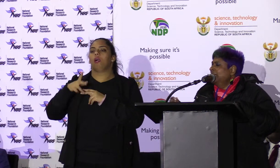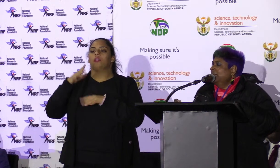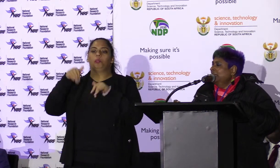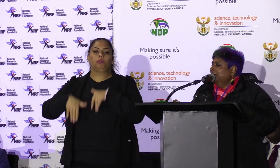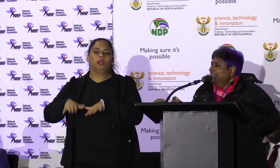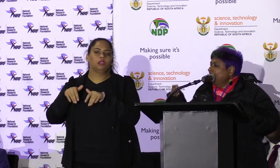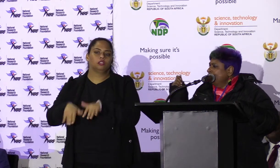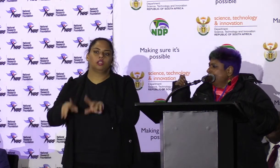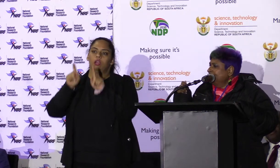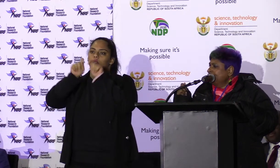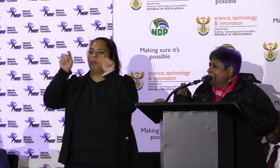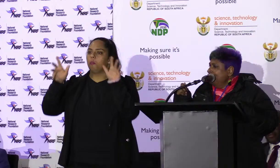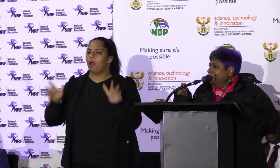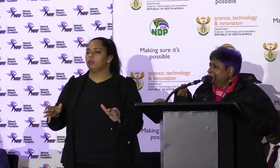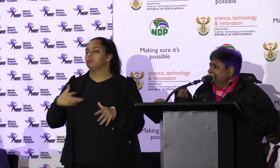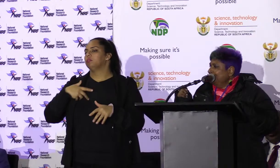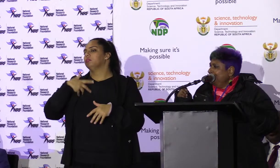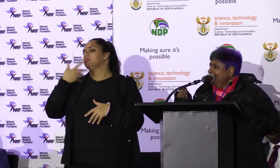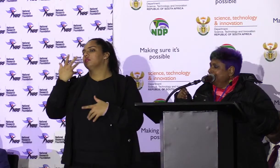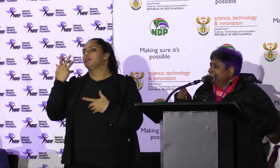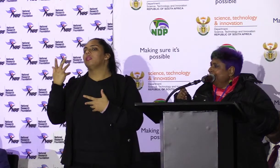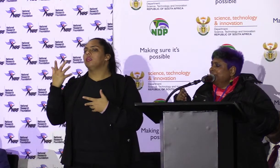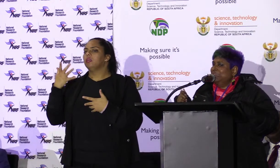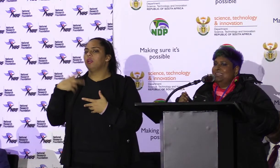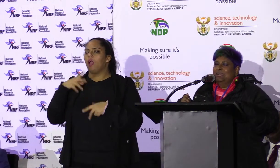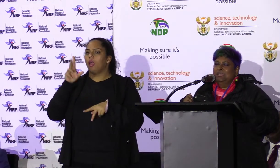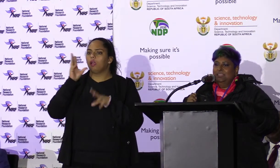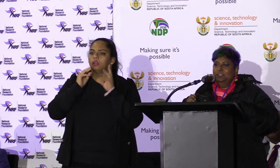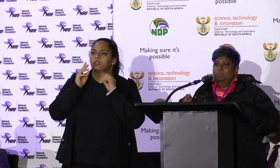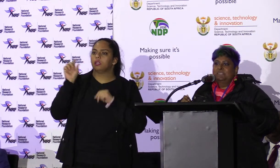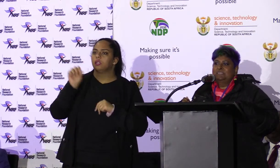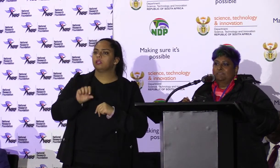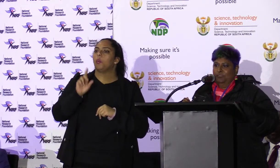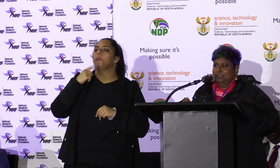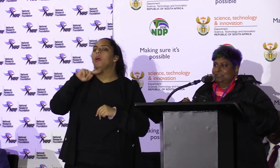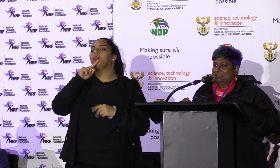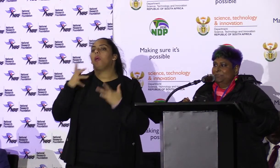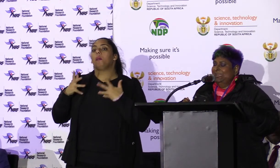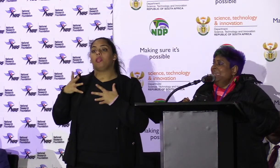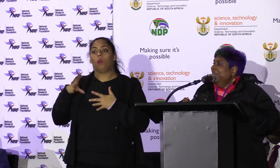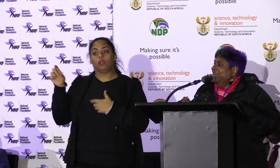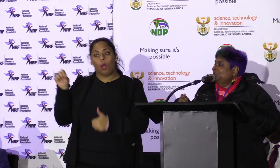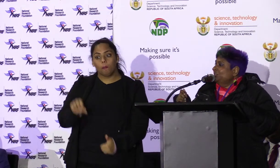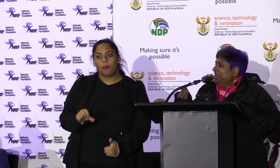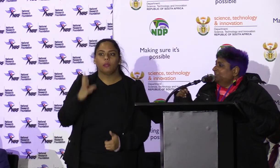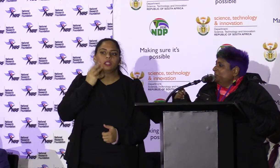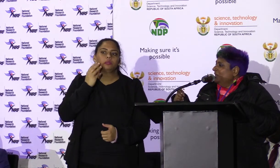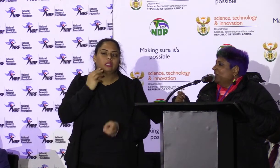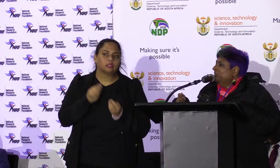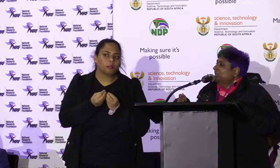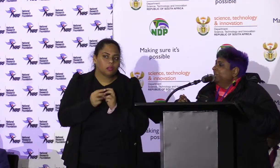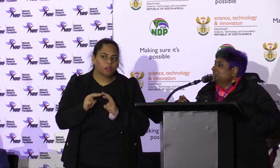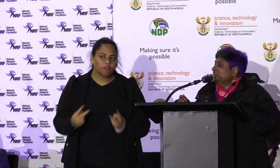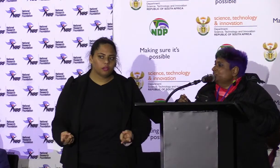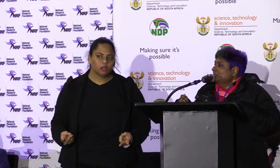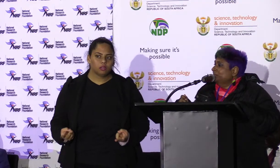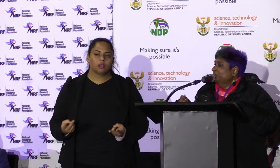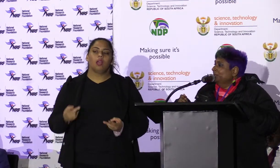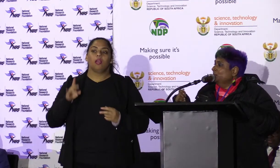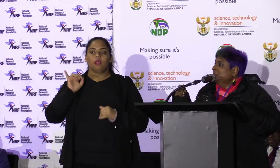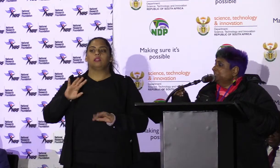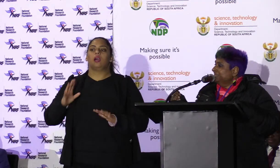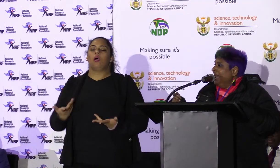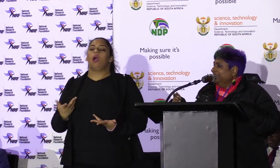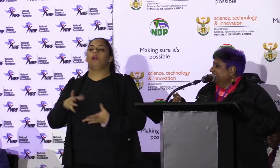beaches, they do want to come back and experience something a little bit different. And so that's where our